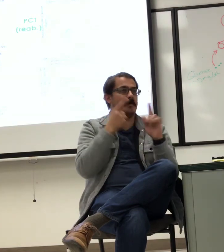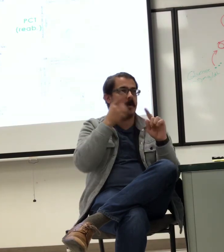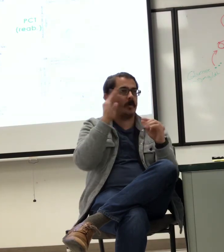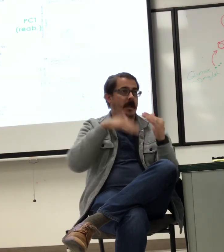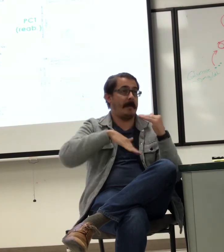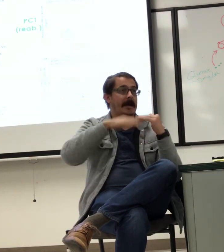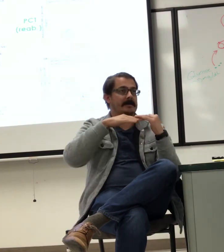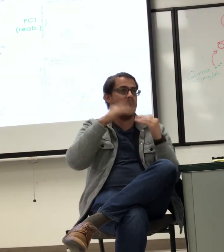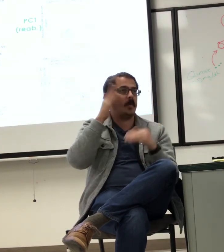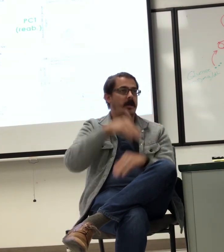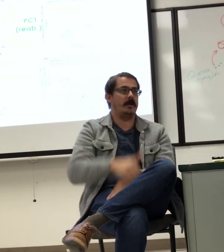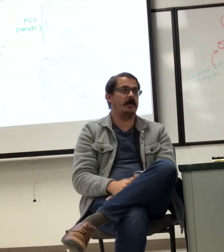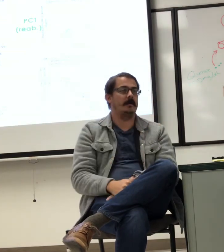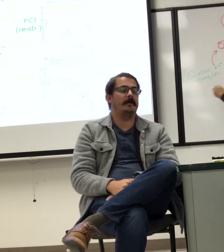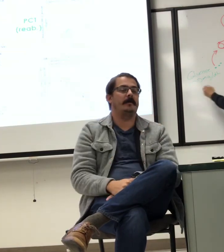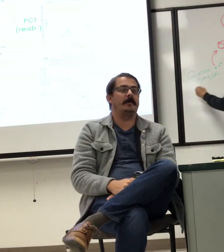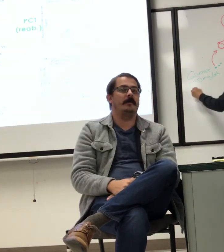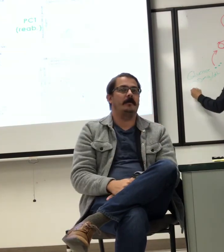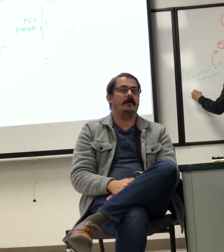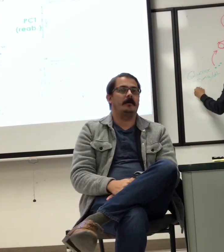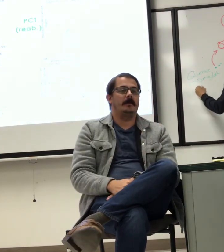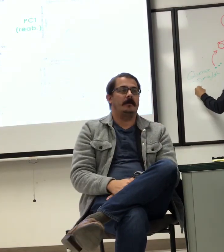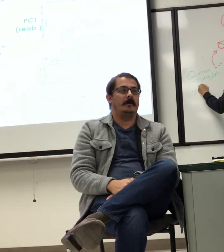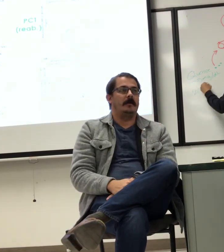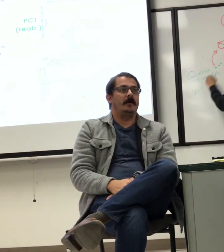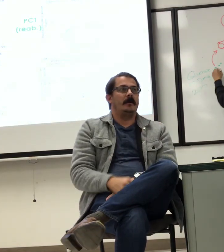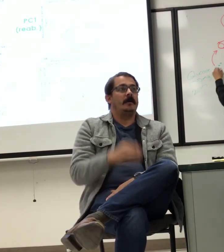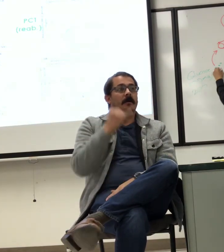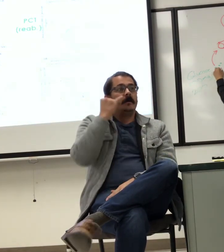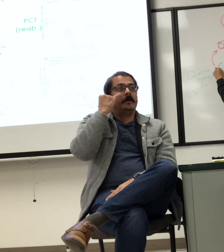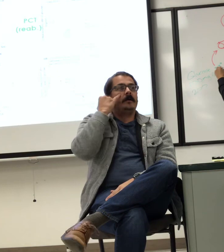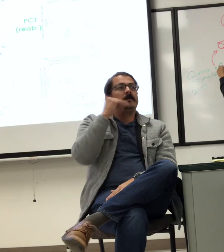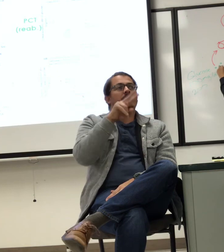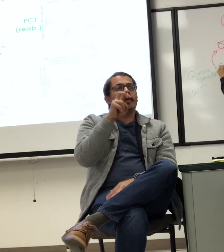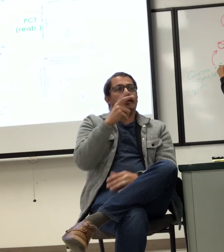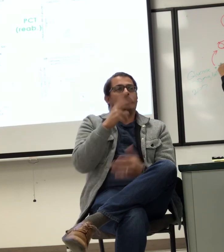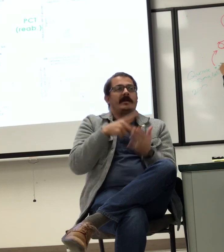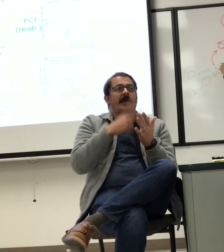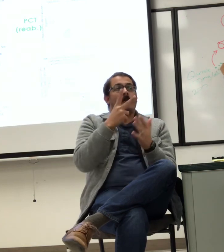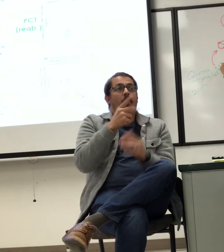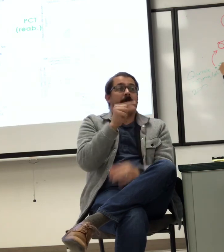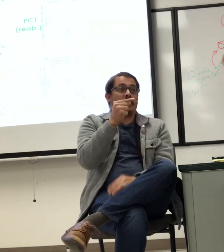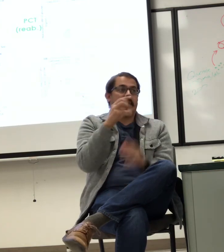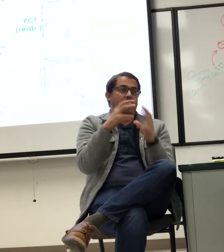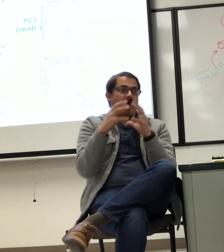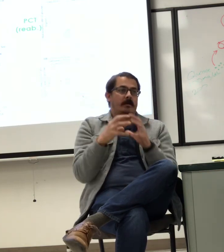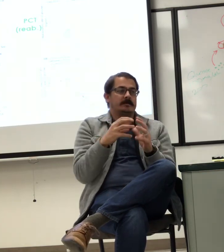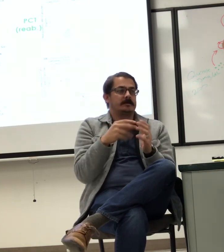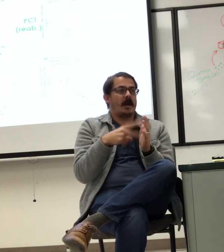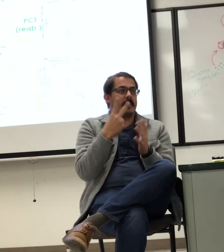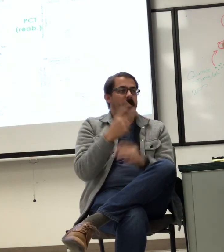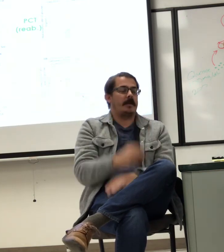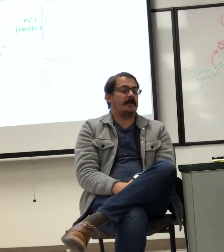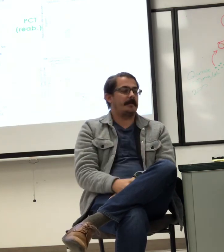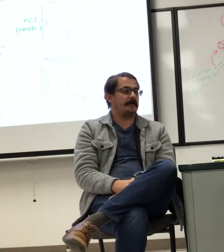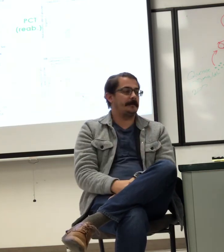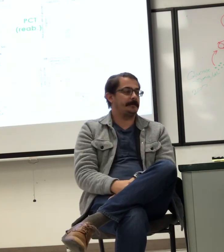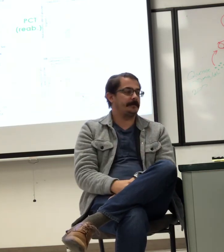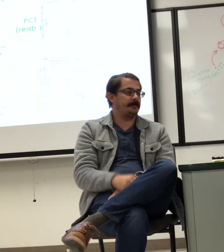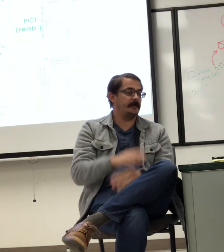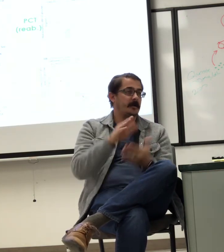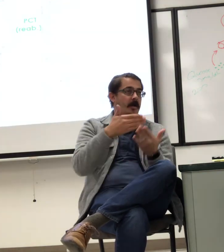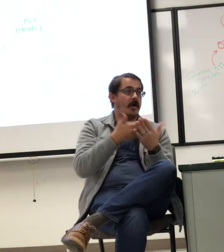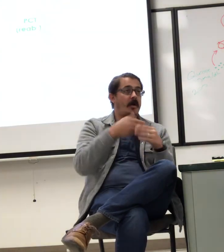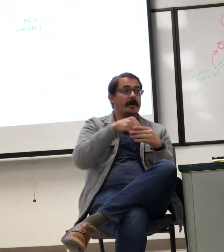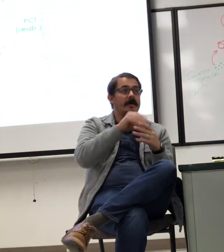out. Let's say you go 200. So I'm going to double the little green balls. They're all in the afferent